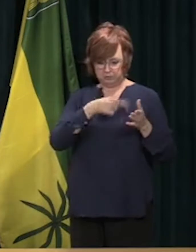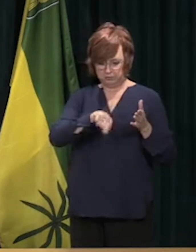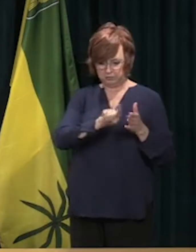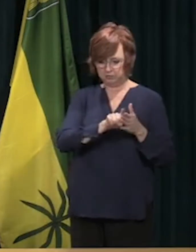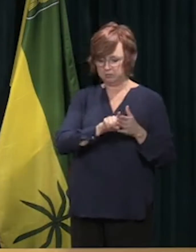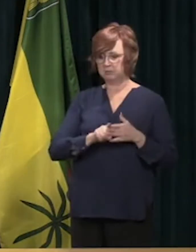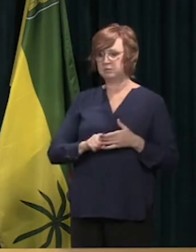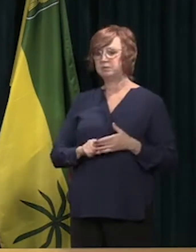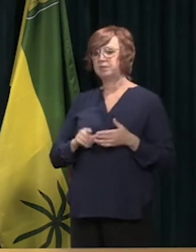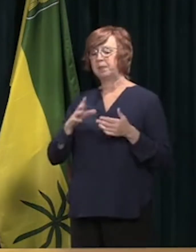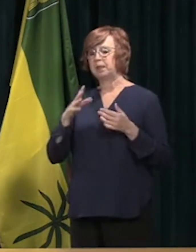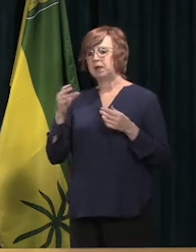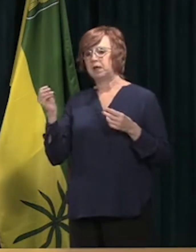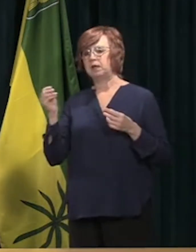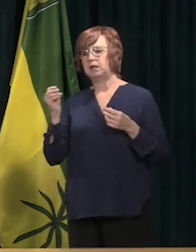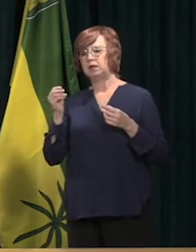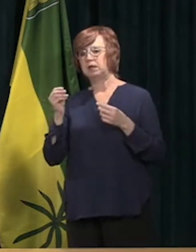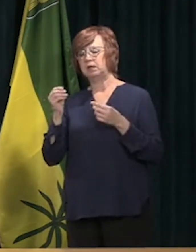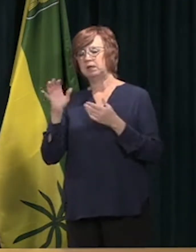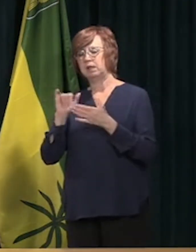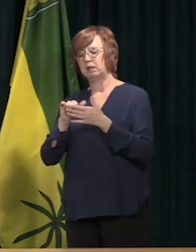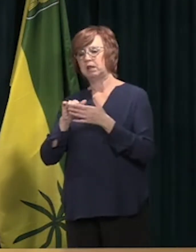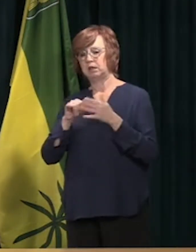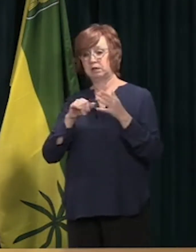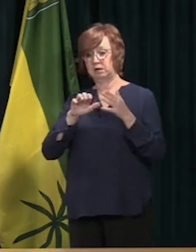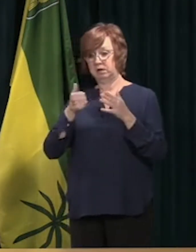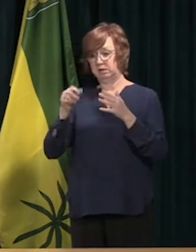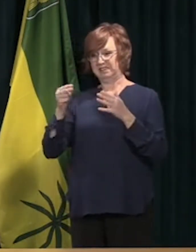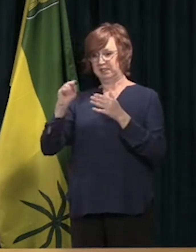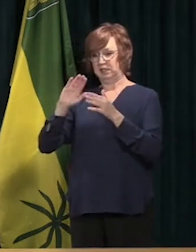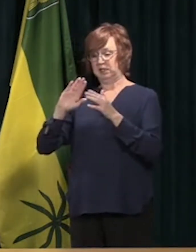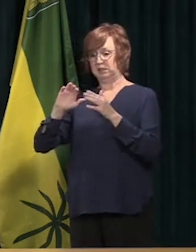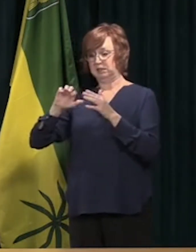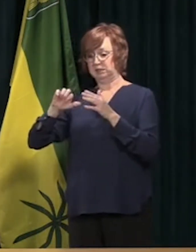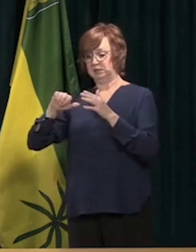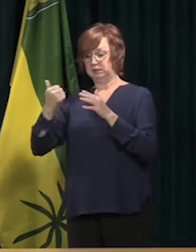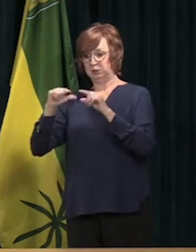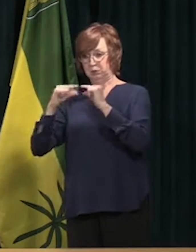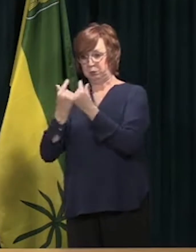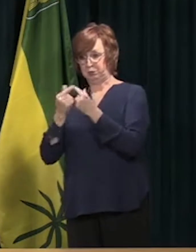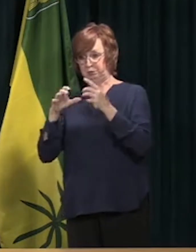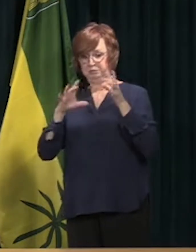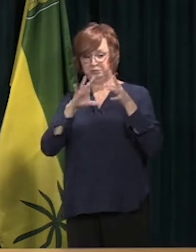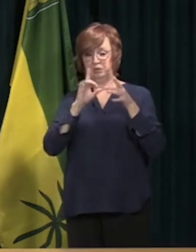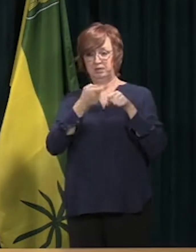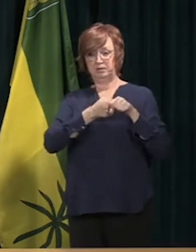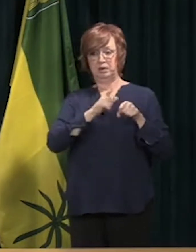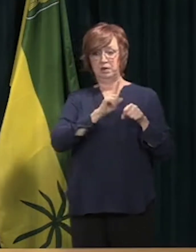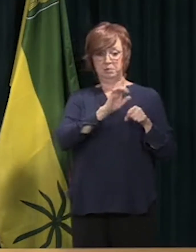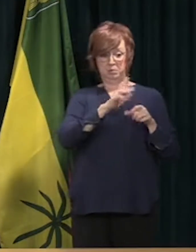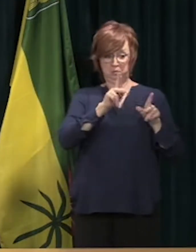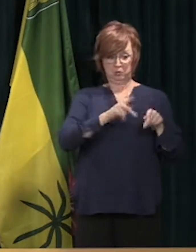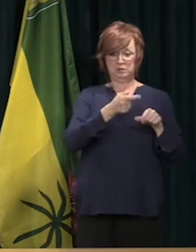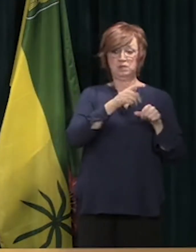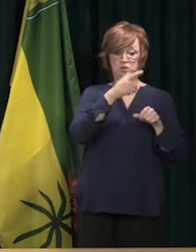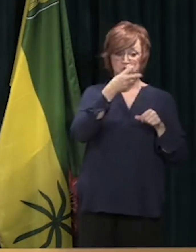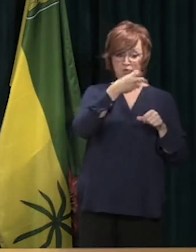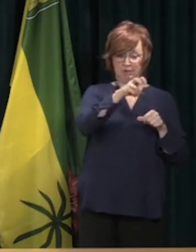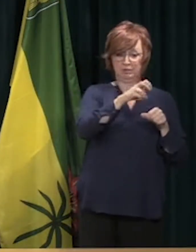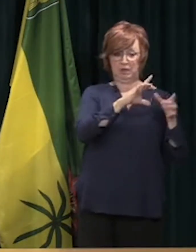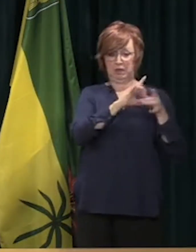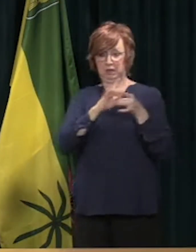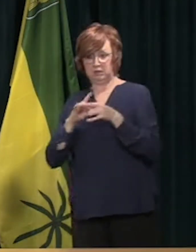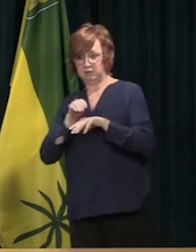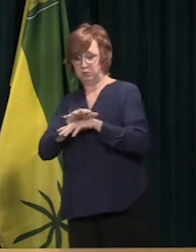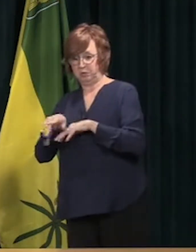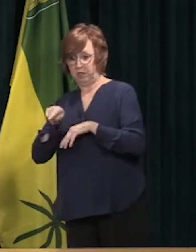cases which are household contacts. And of course, like I said yesterday, we are closely watching if we see any local transmission without